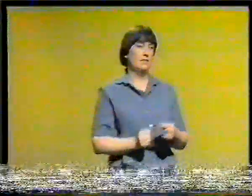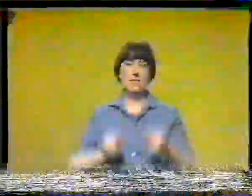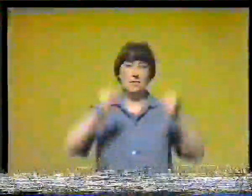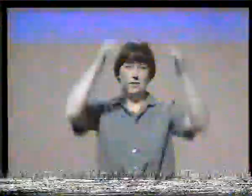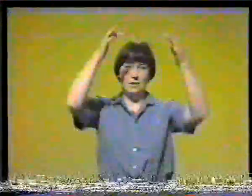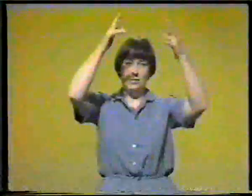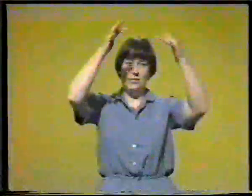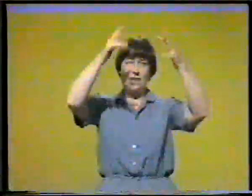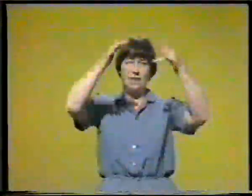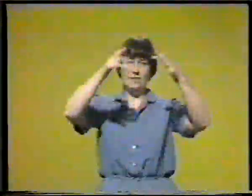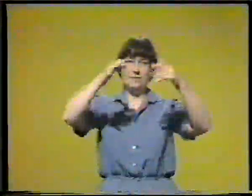the rain.